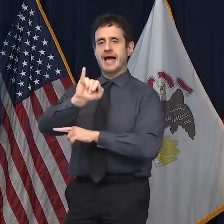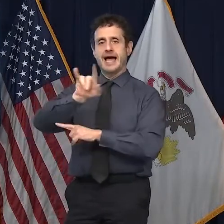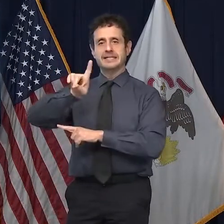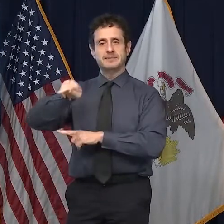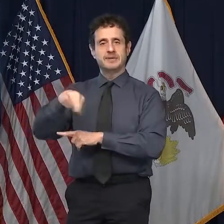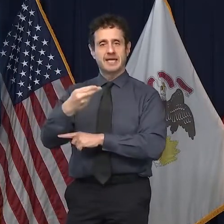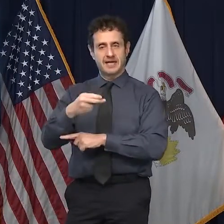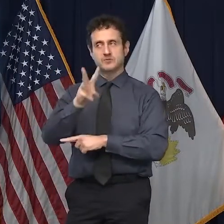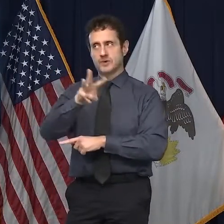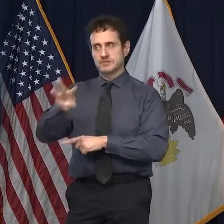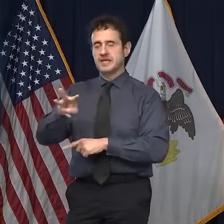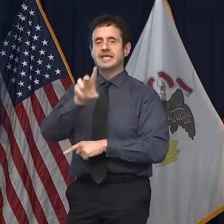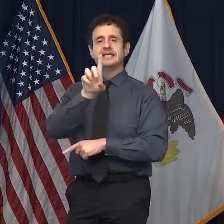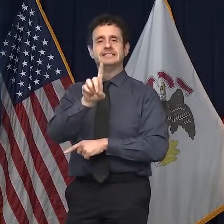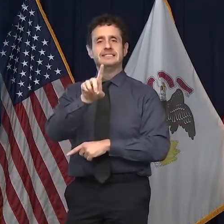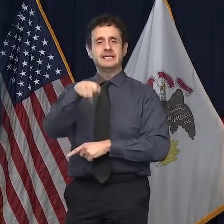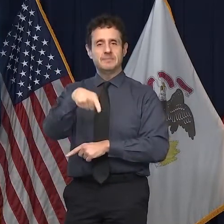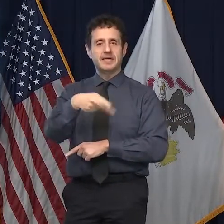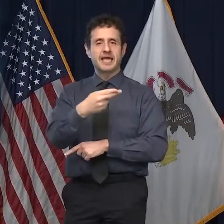to